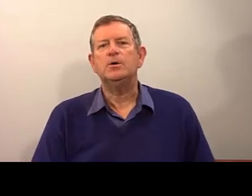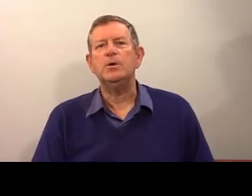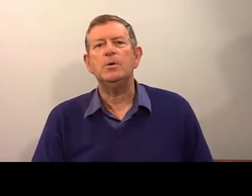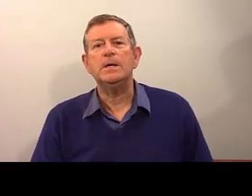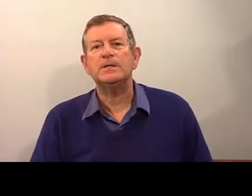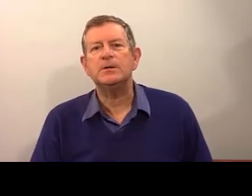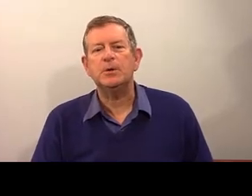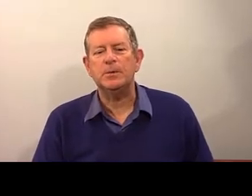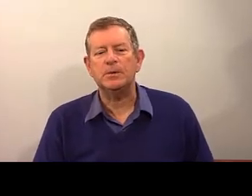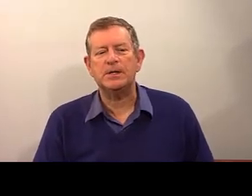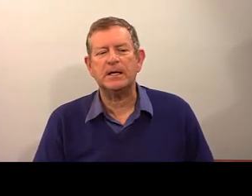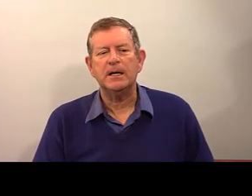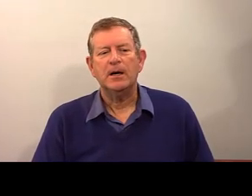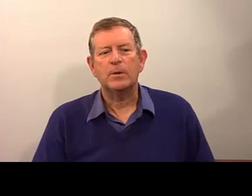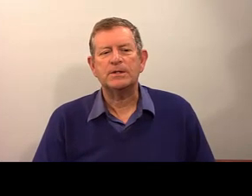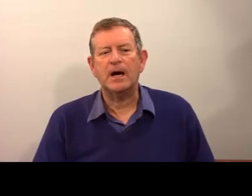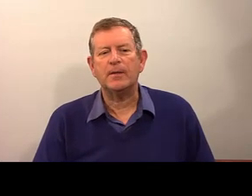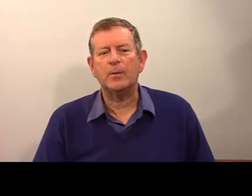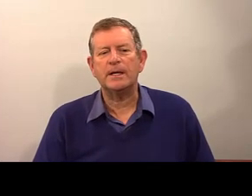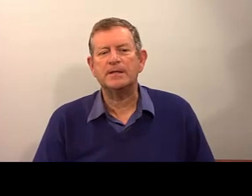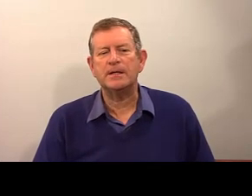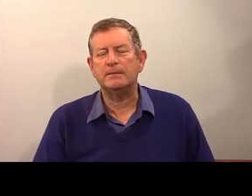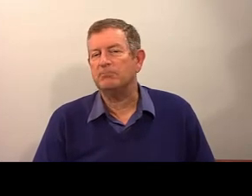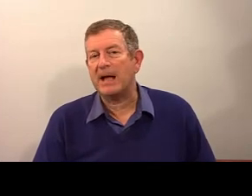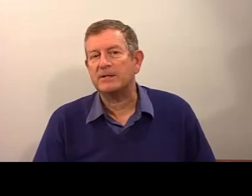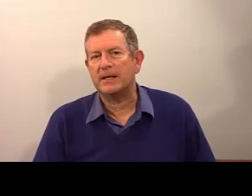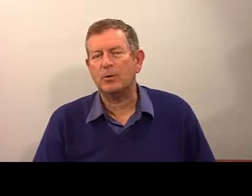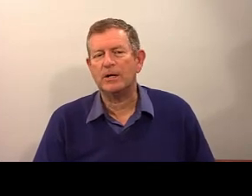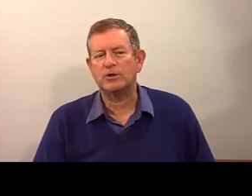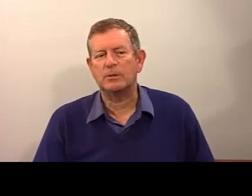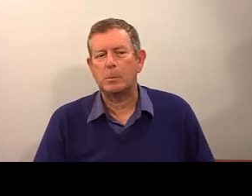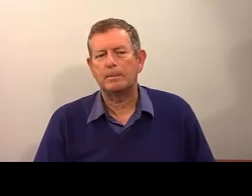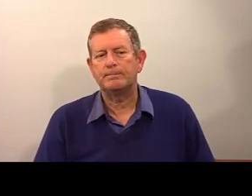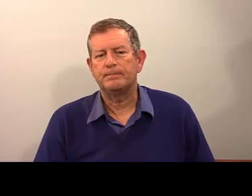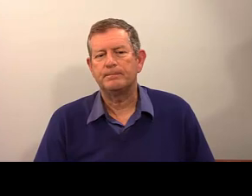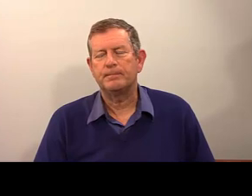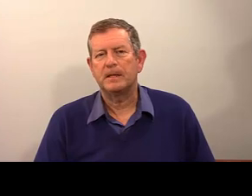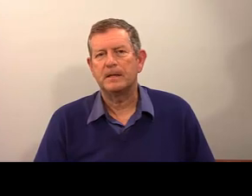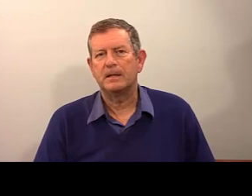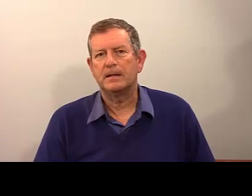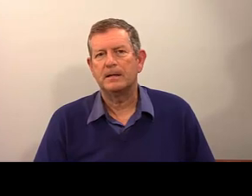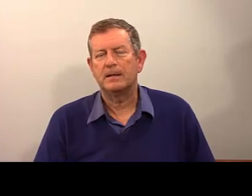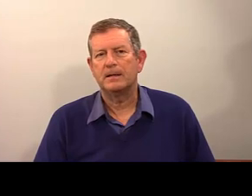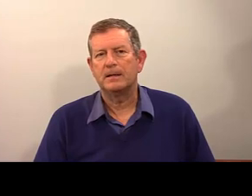Good. Do you listen to music? What's the other way to ask that question?